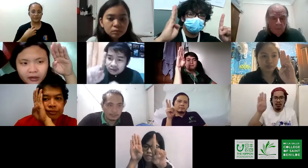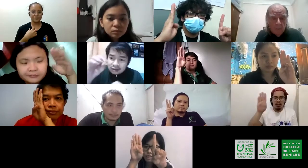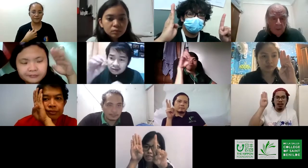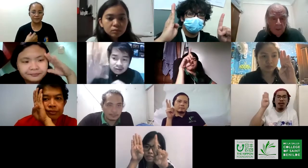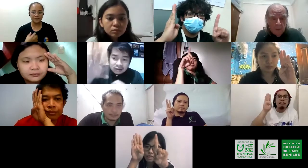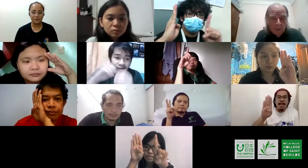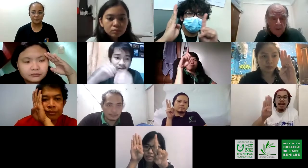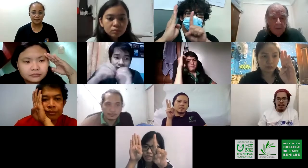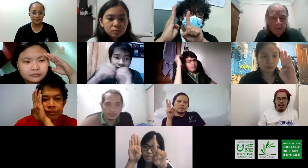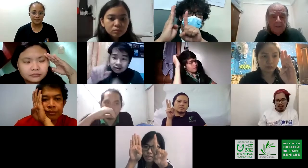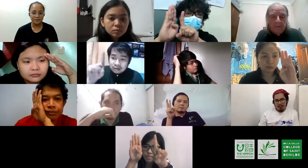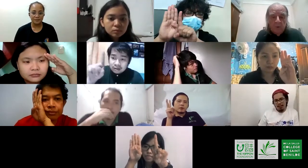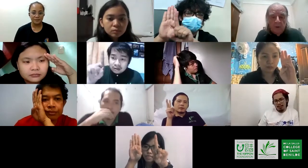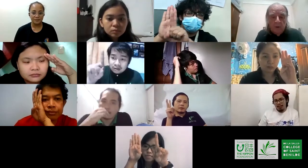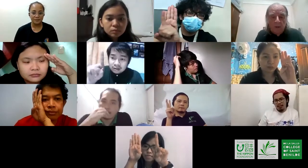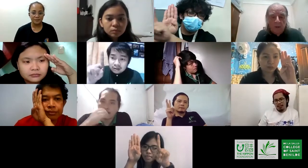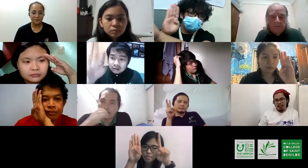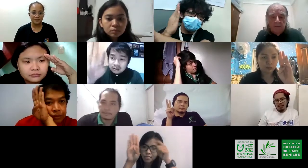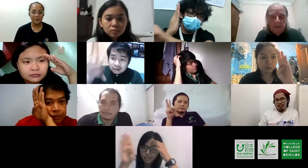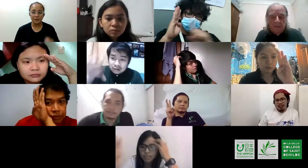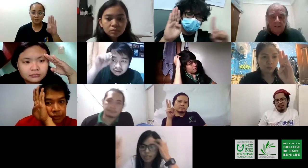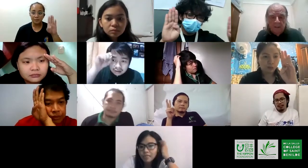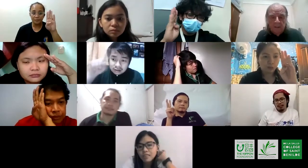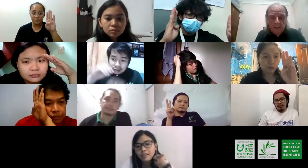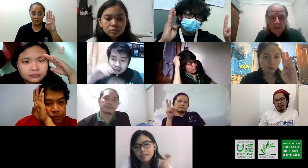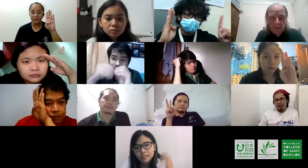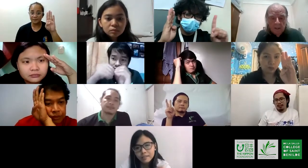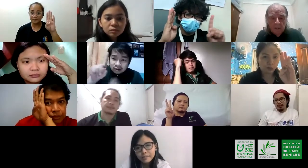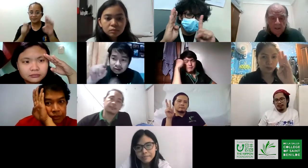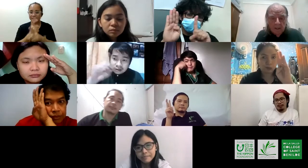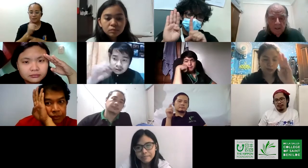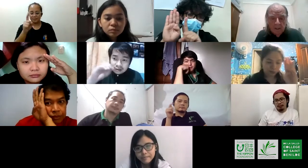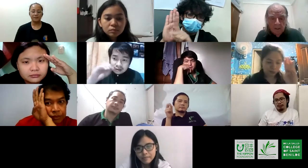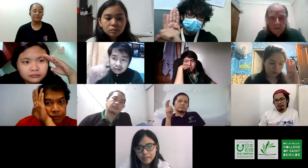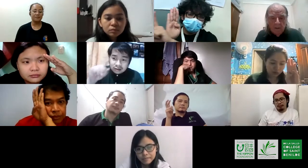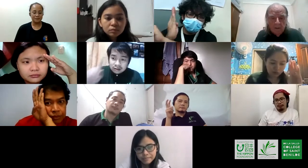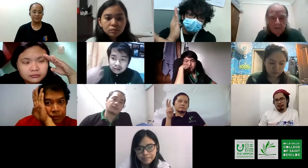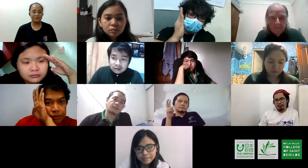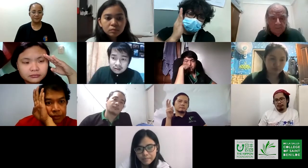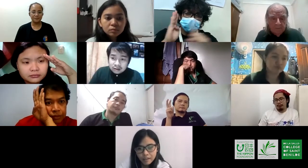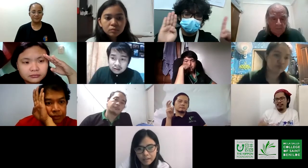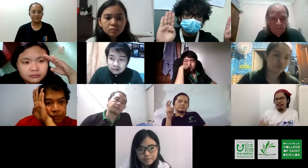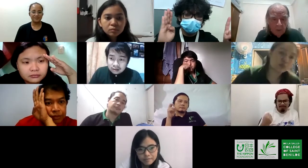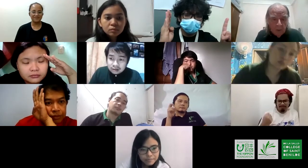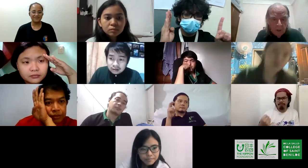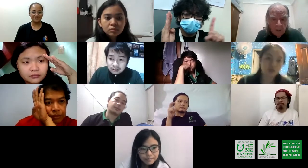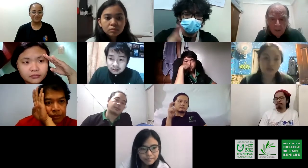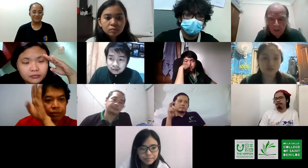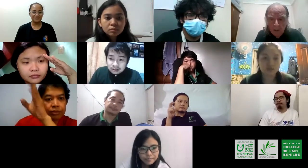Deaf. 0, A, B, 1, C, 5, D, 6.